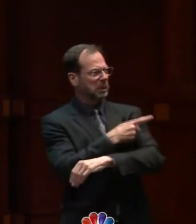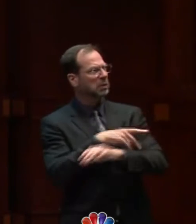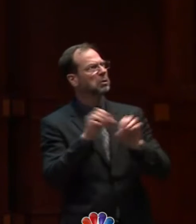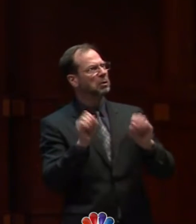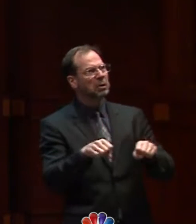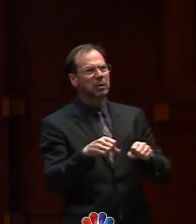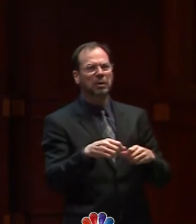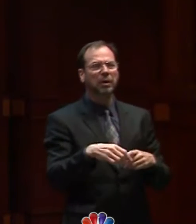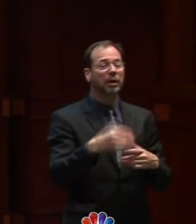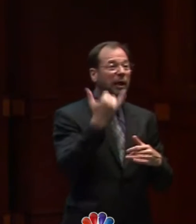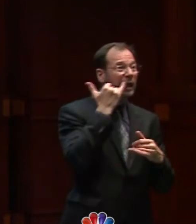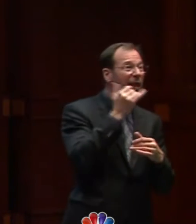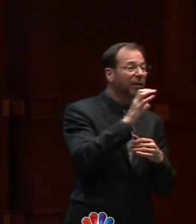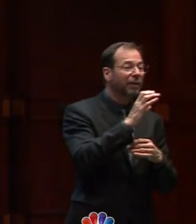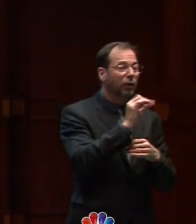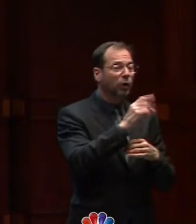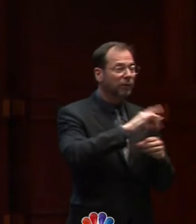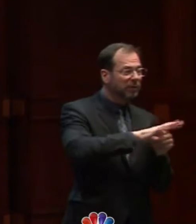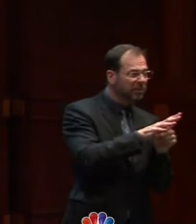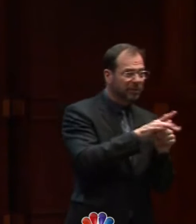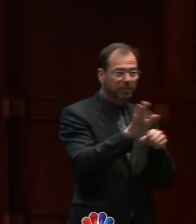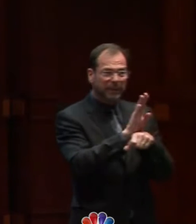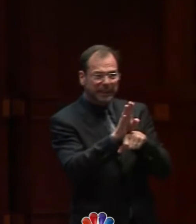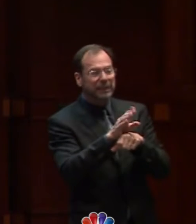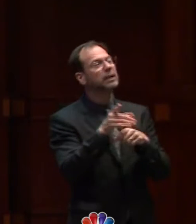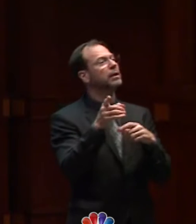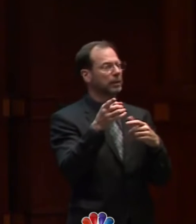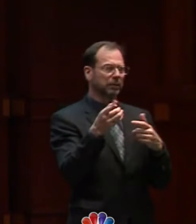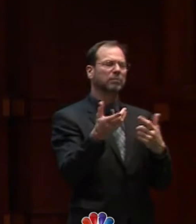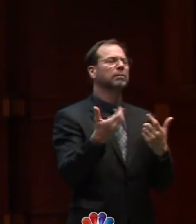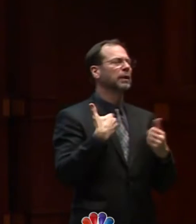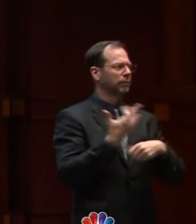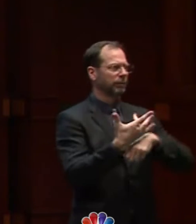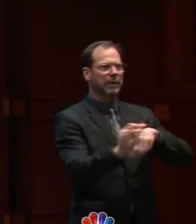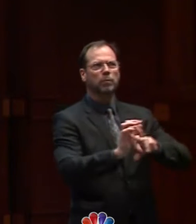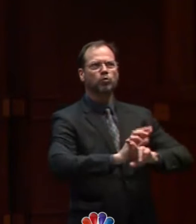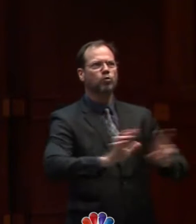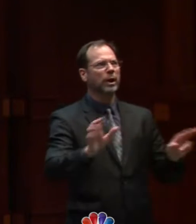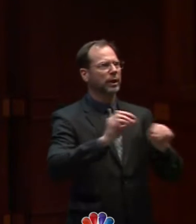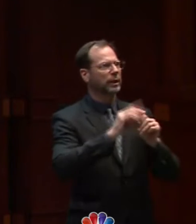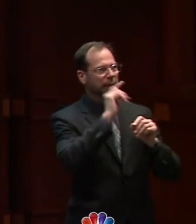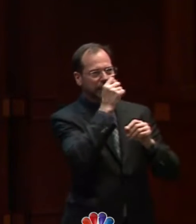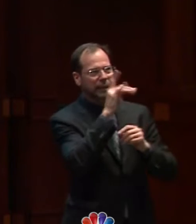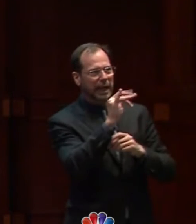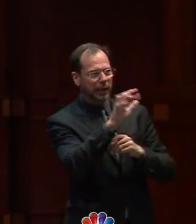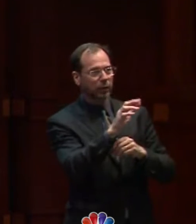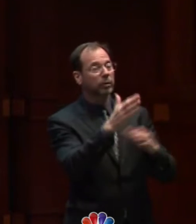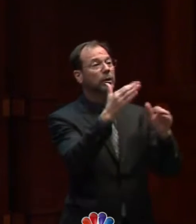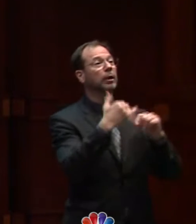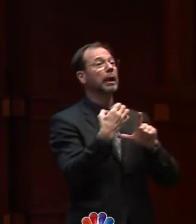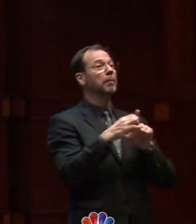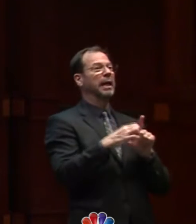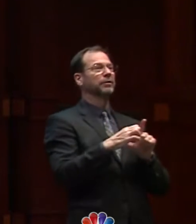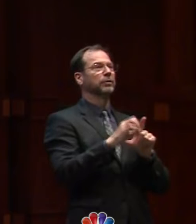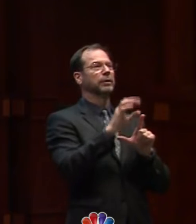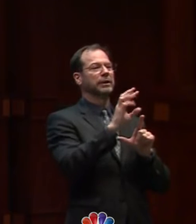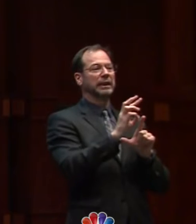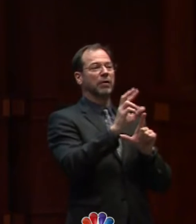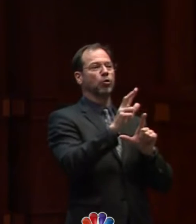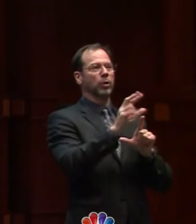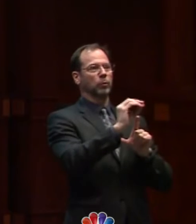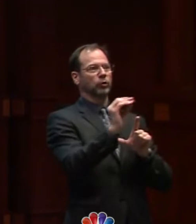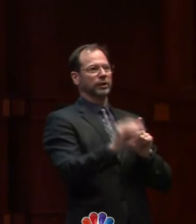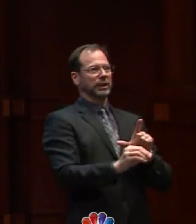you got kind of real busy with COVID patients up there, they'd have a significant number of beds available. If we move to El Paso,